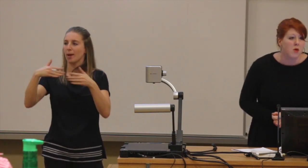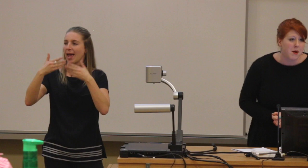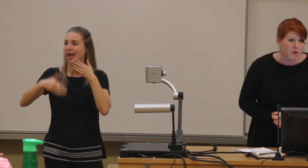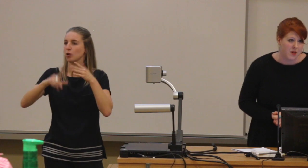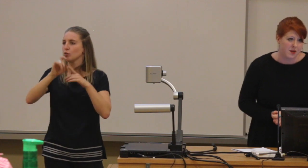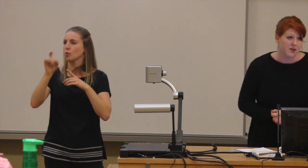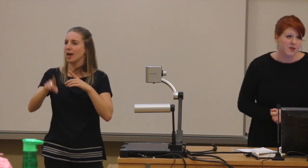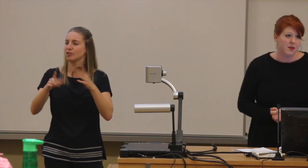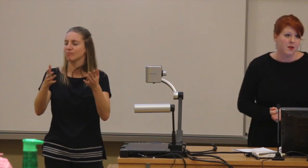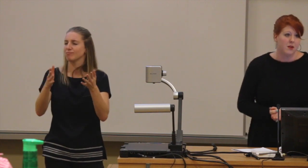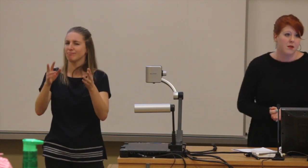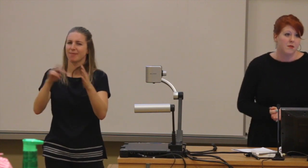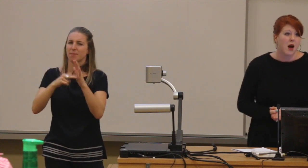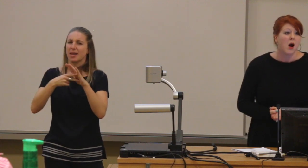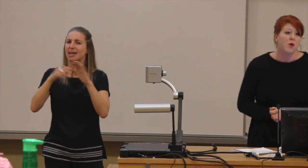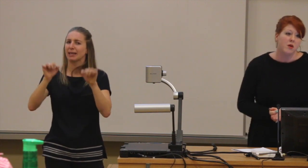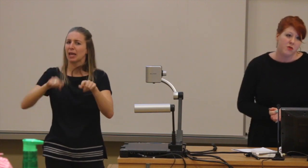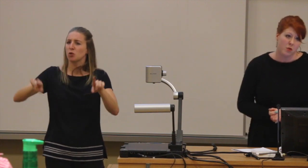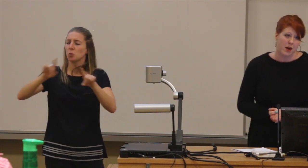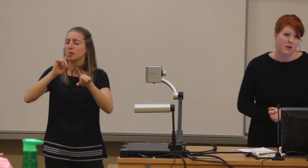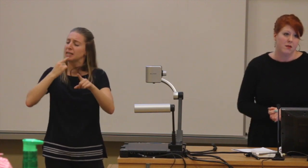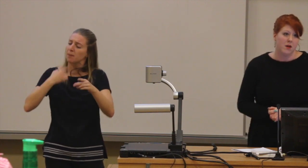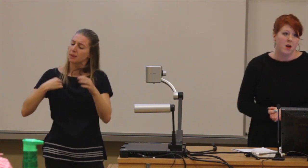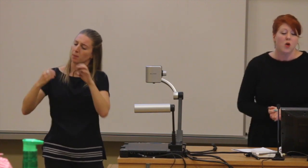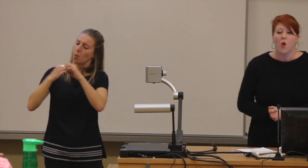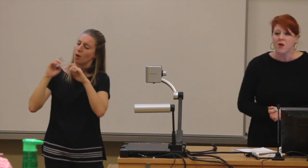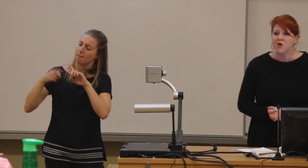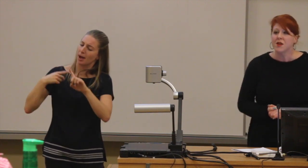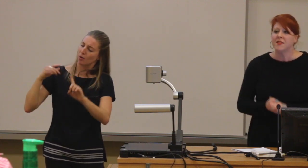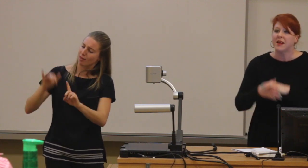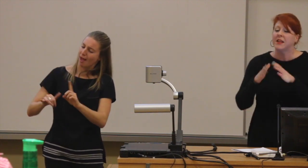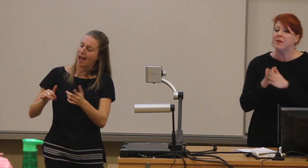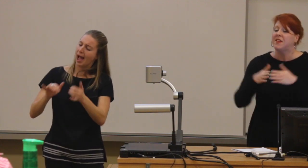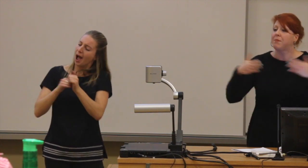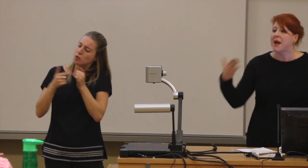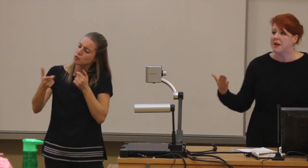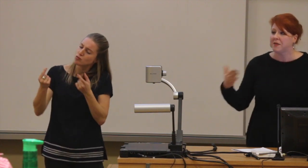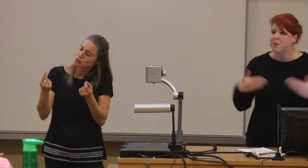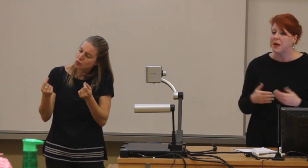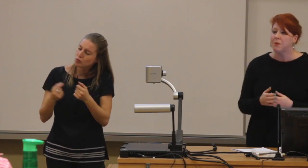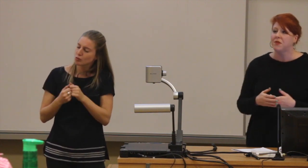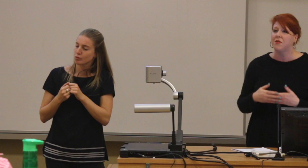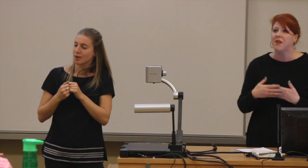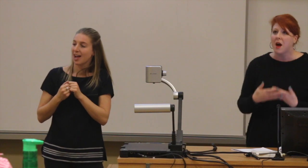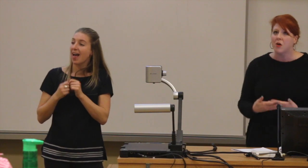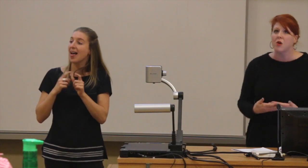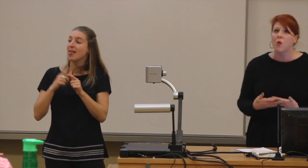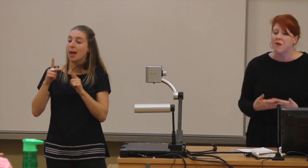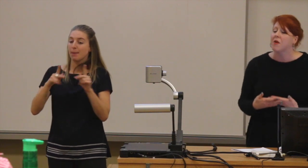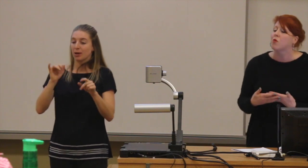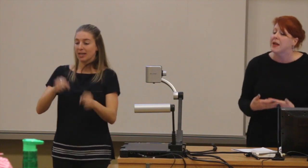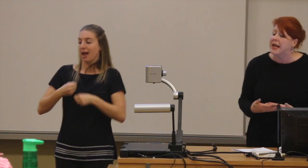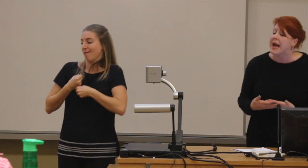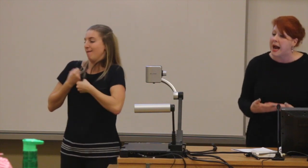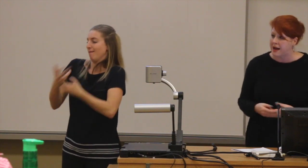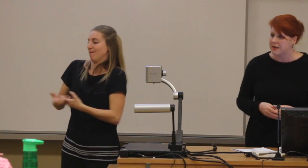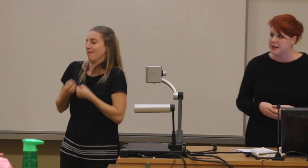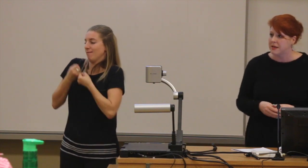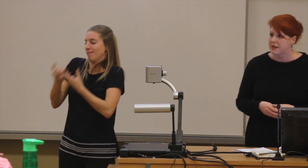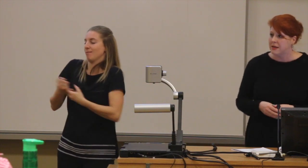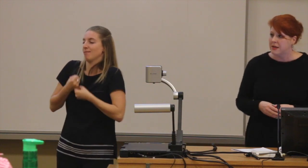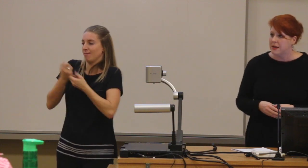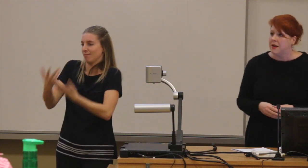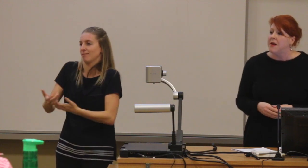tell me more about this? How are you doing? Questions that leave space for people to tell you where they're really